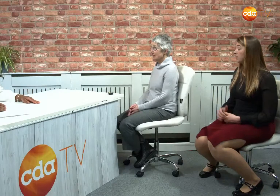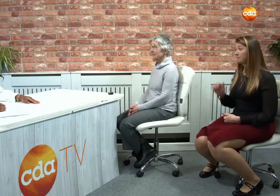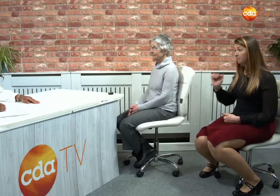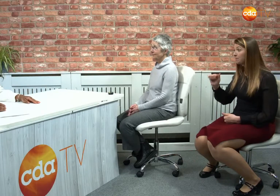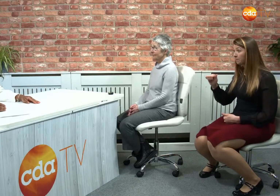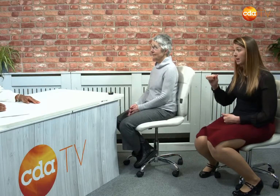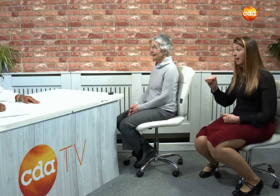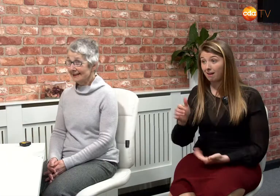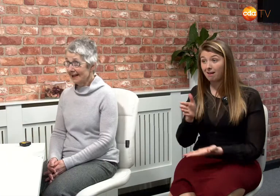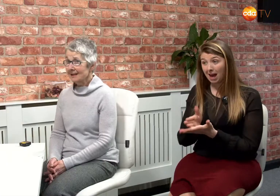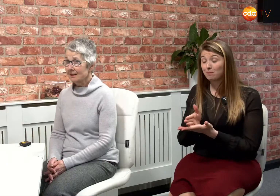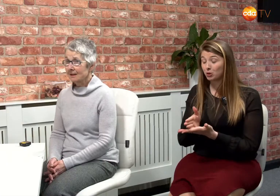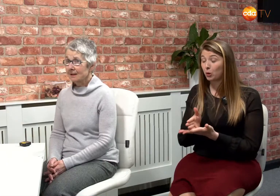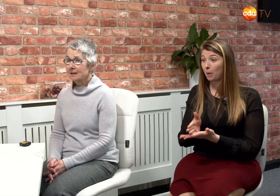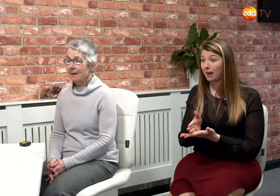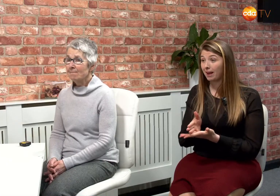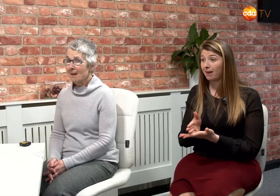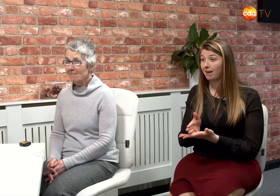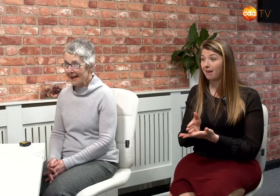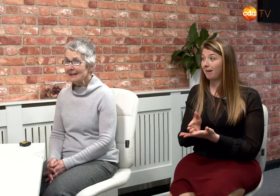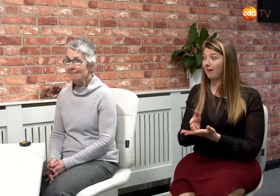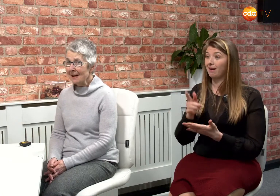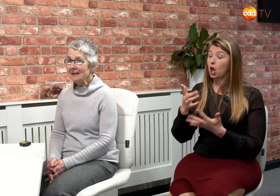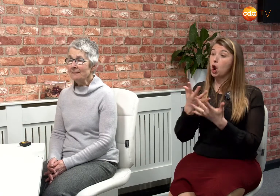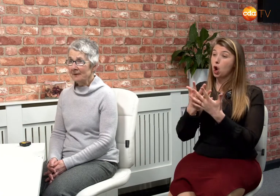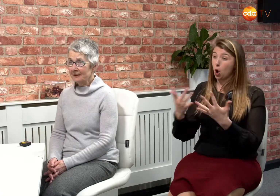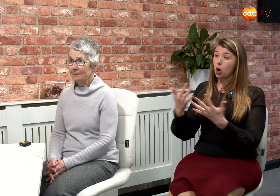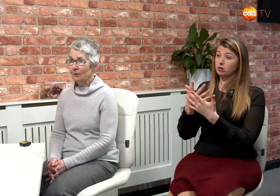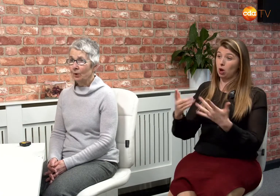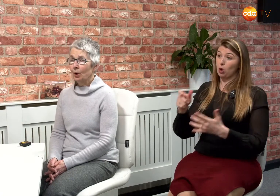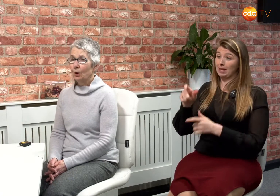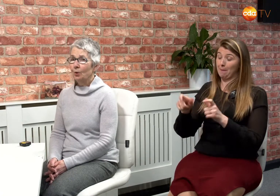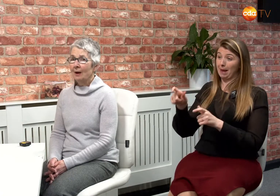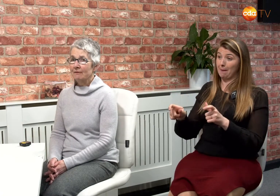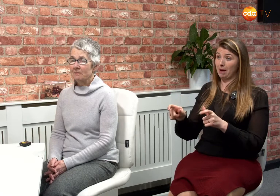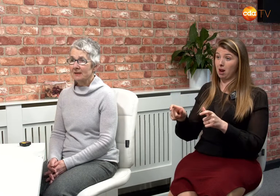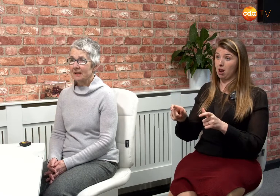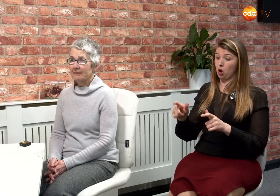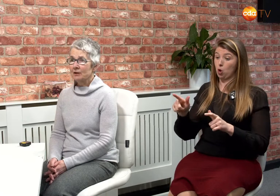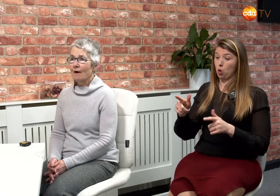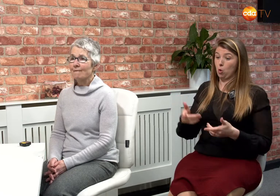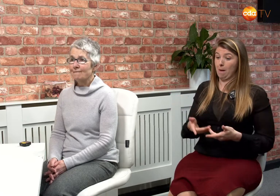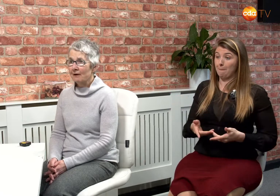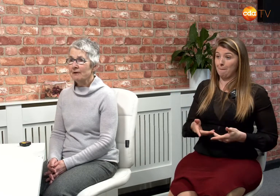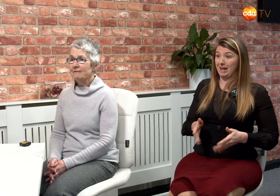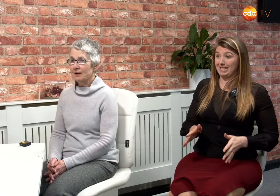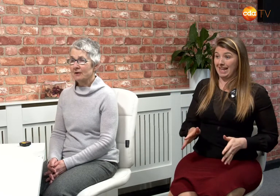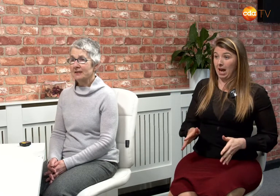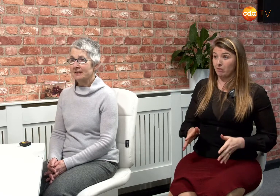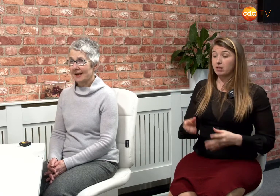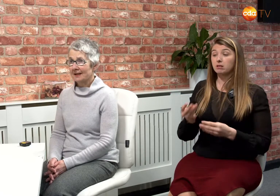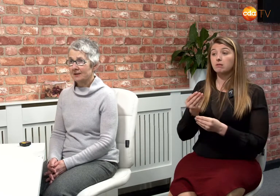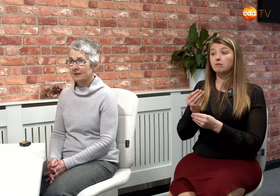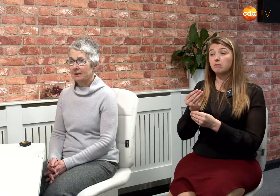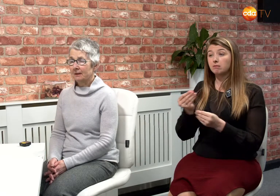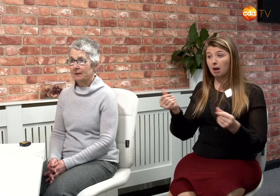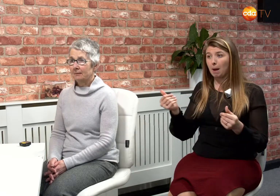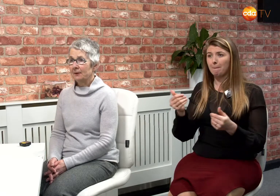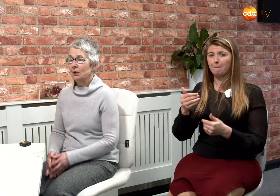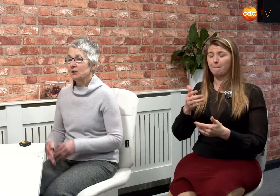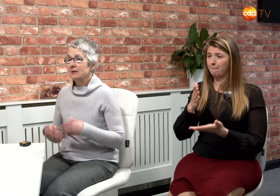that. Yes. So many people who have a miscarriage are very, very